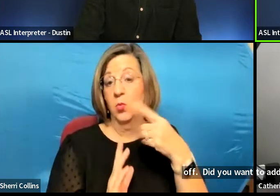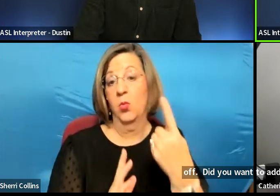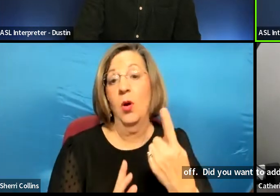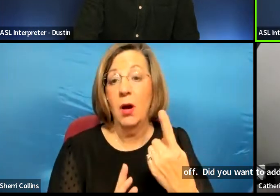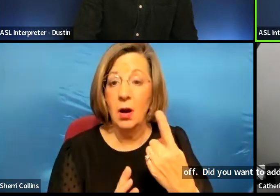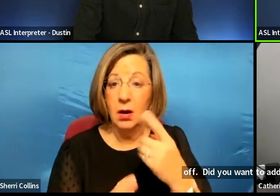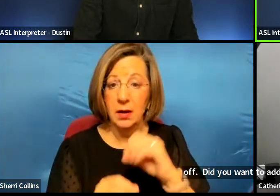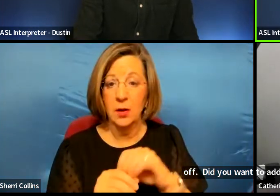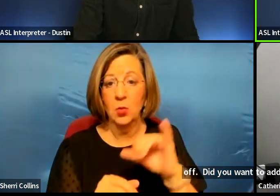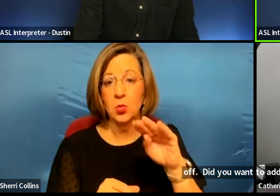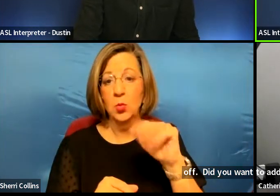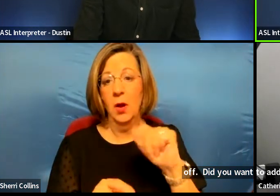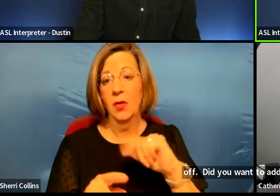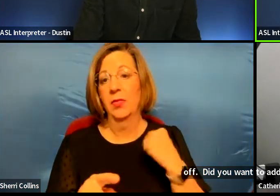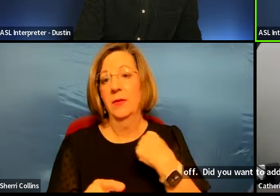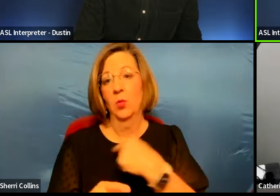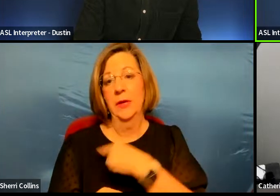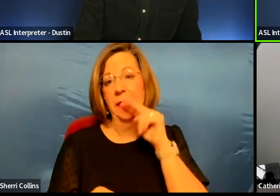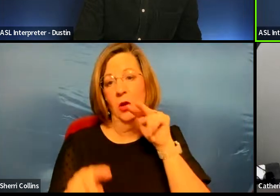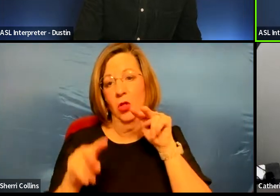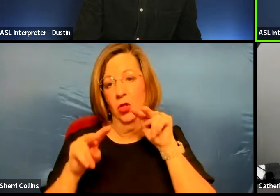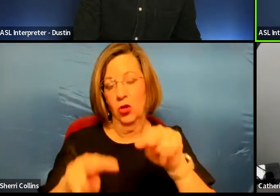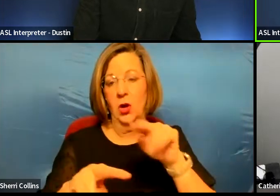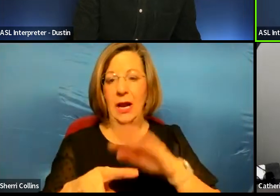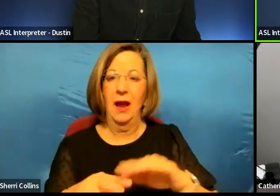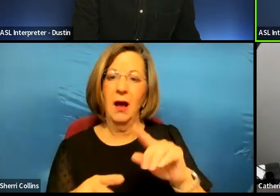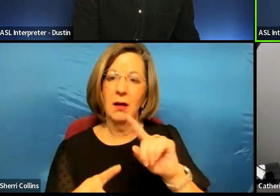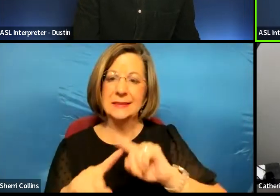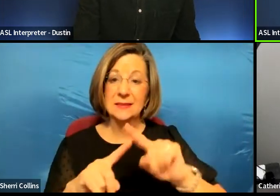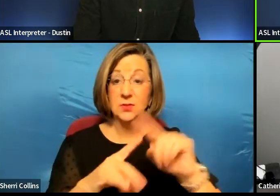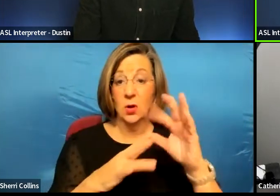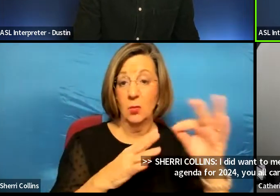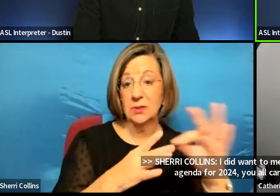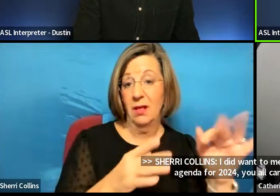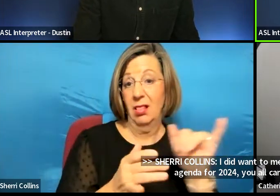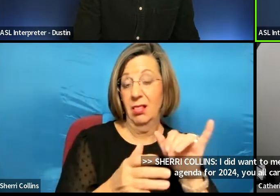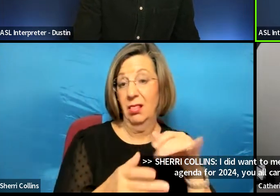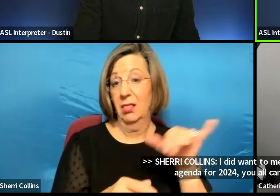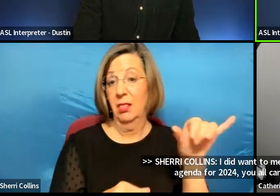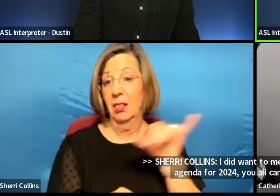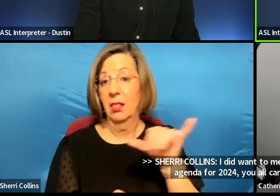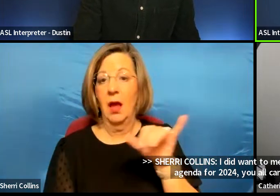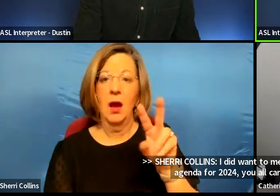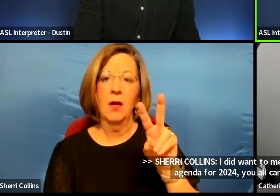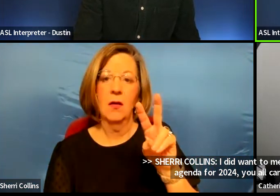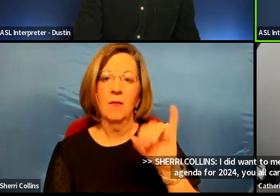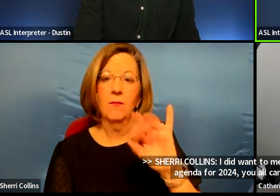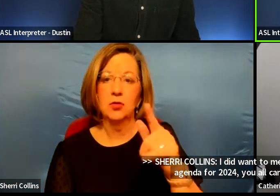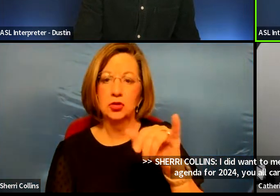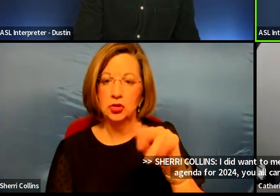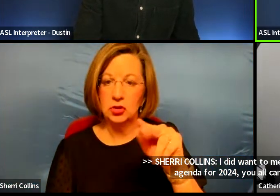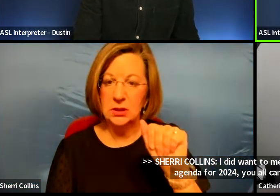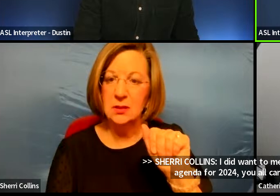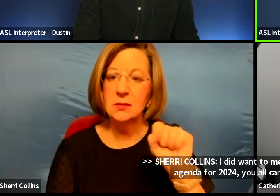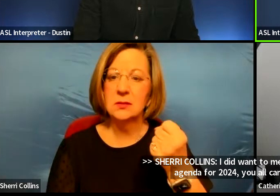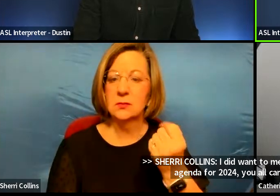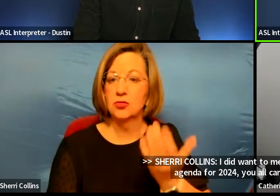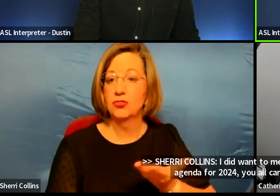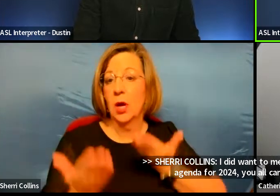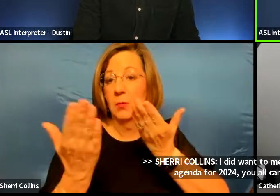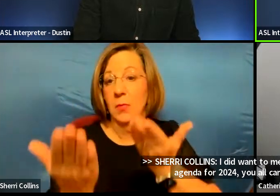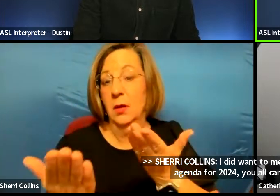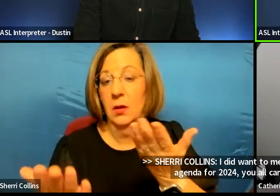discuss maybe picking one meeting for Yuma, and we can look at different options,